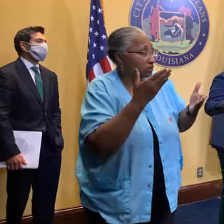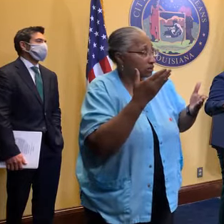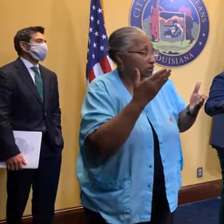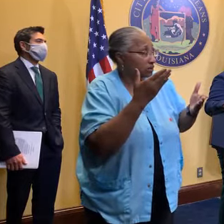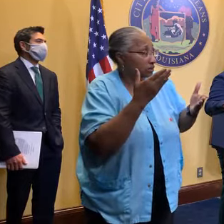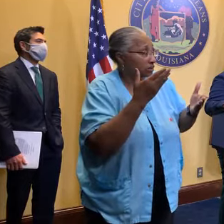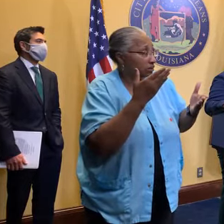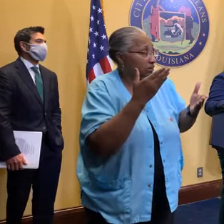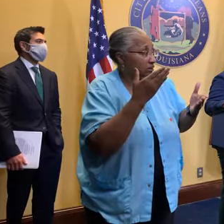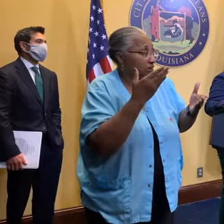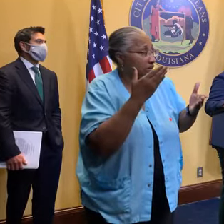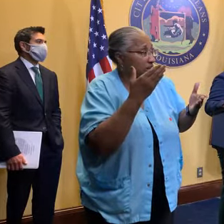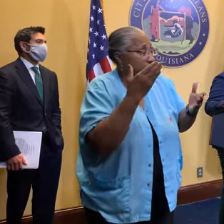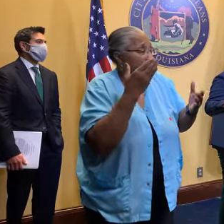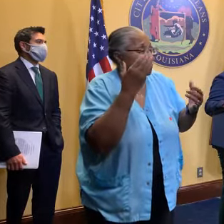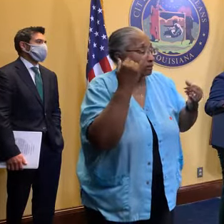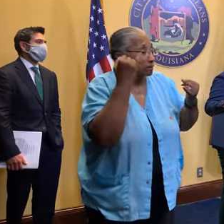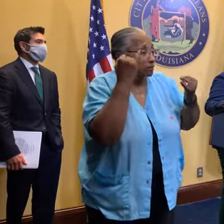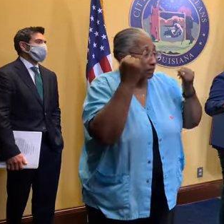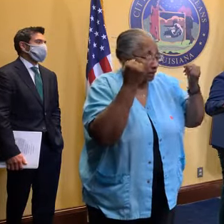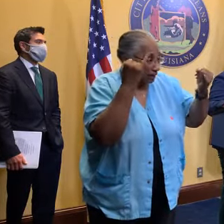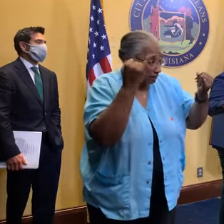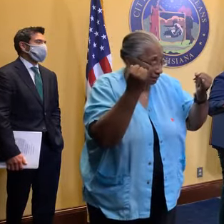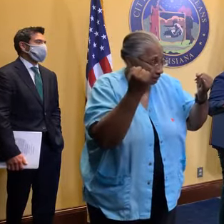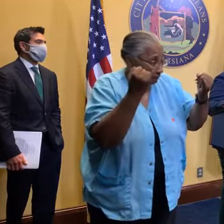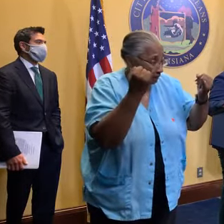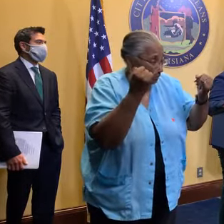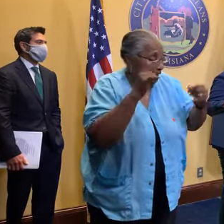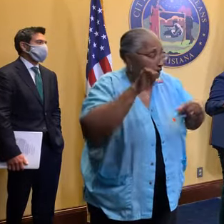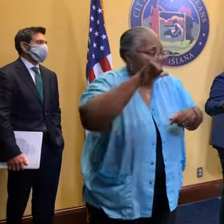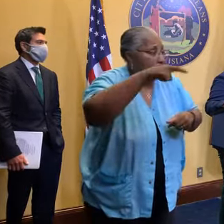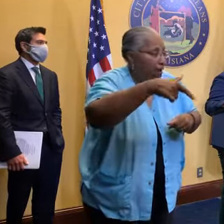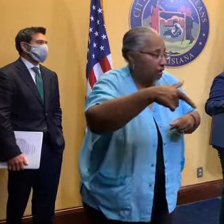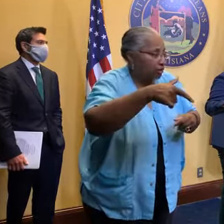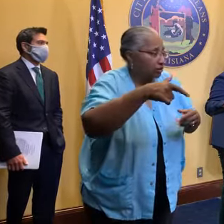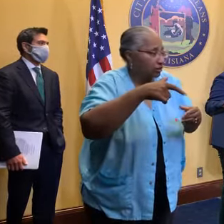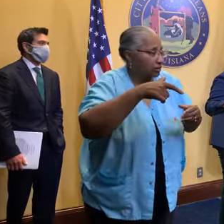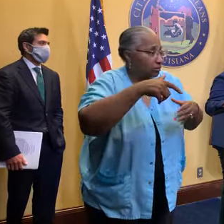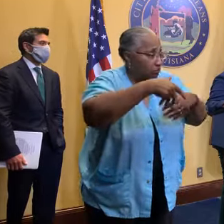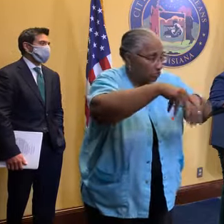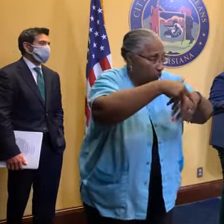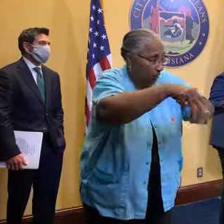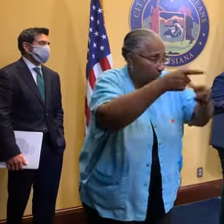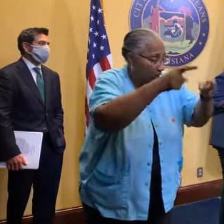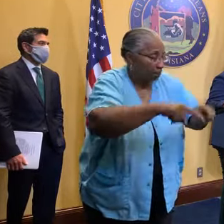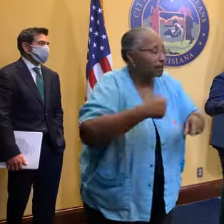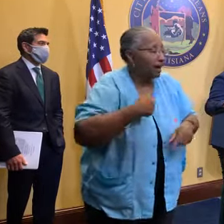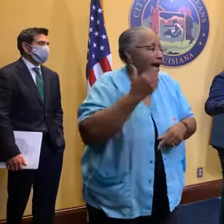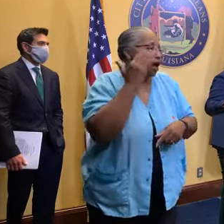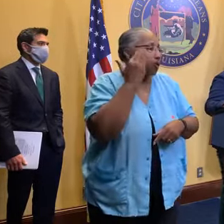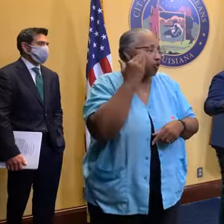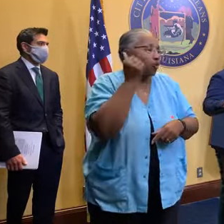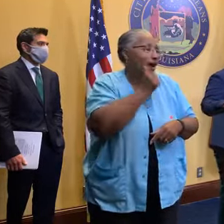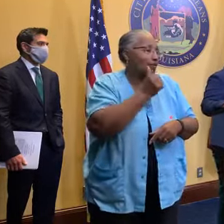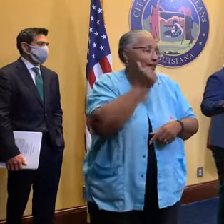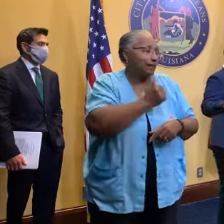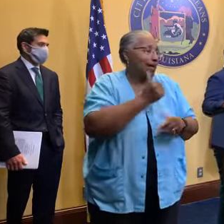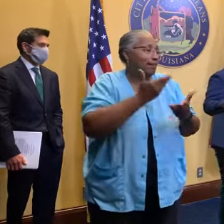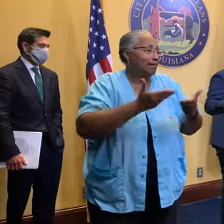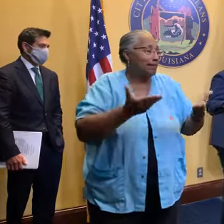later Carnival later in the year. Is that something you're interested in, or is that, I know it's day by day. Right. Well,